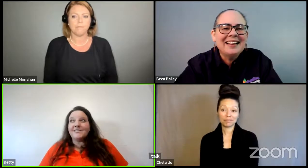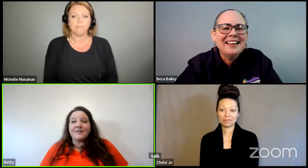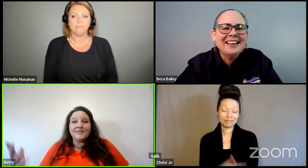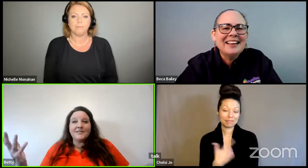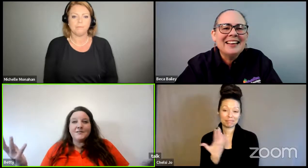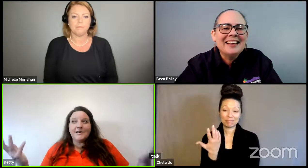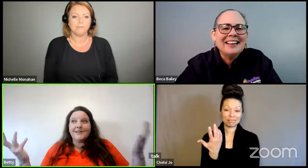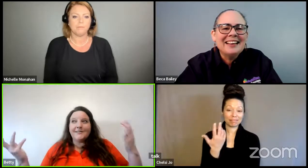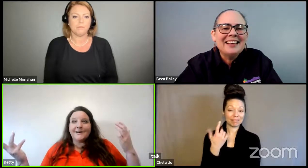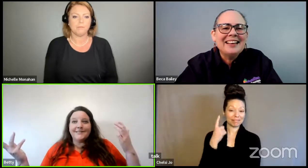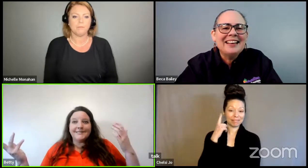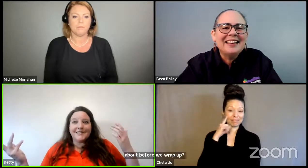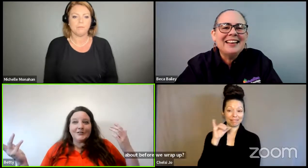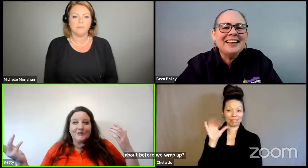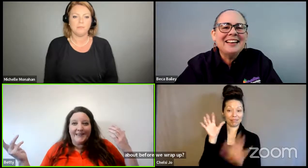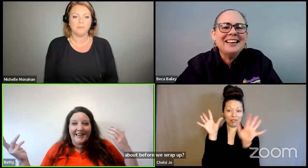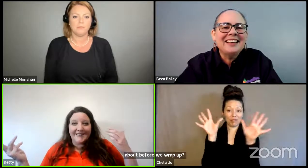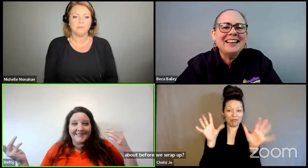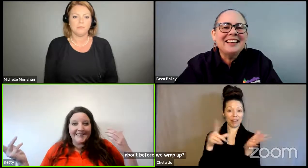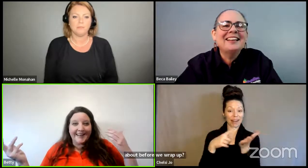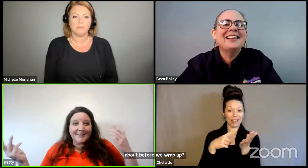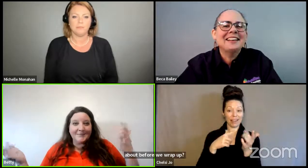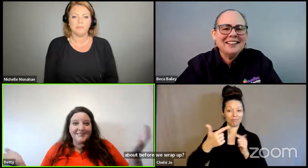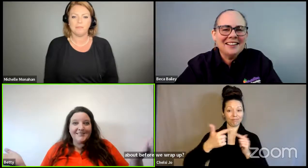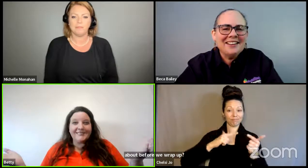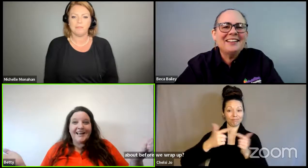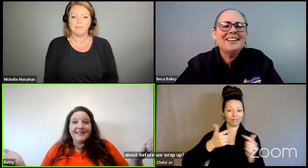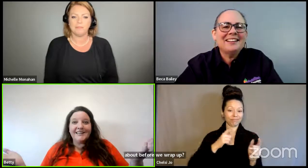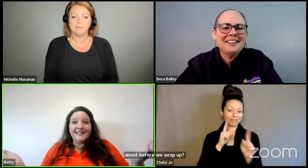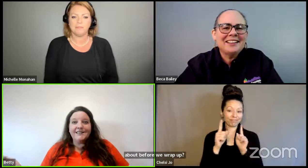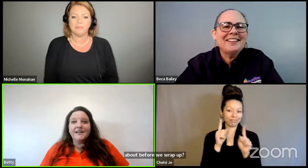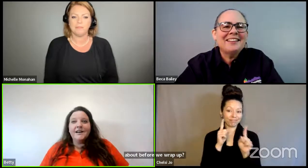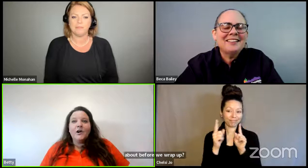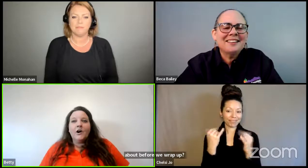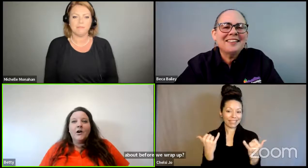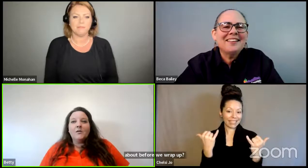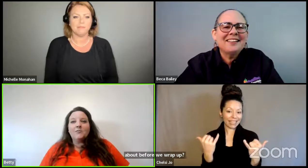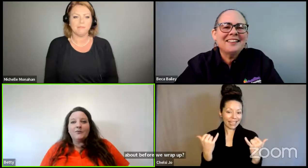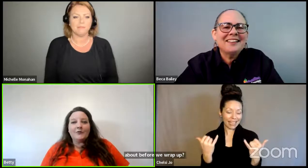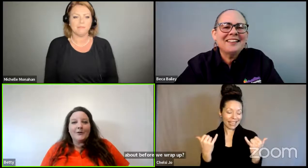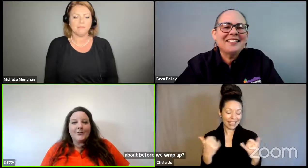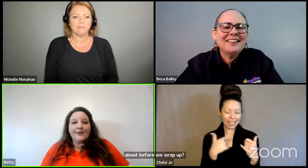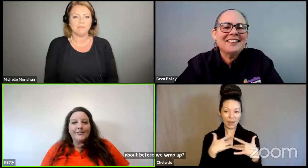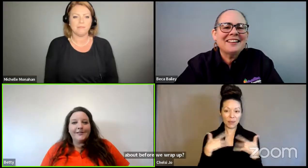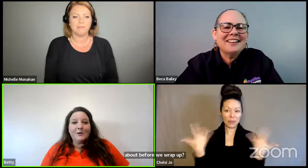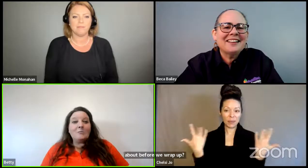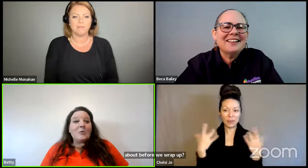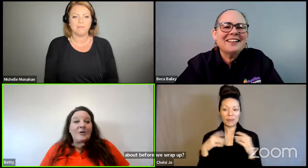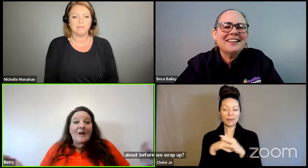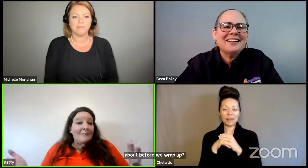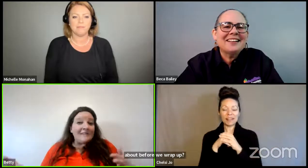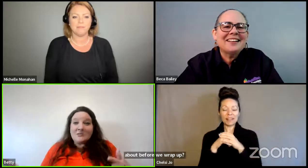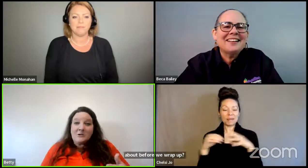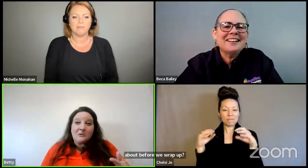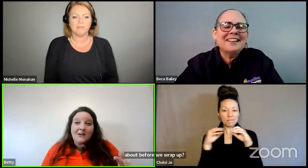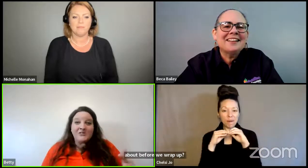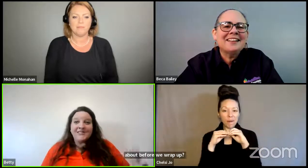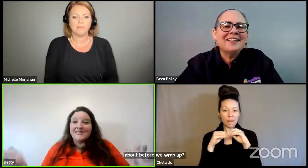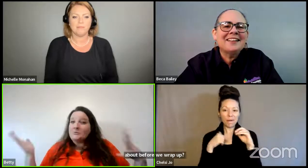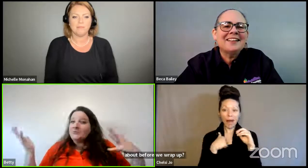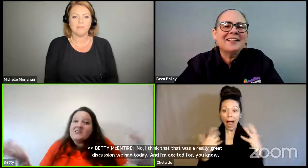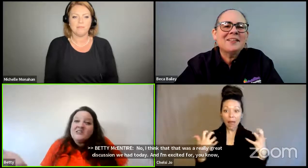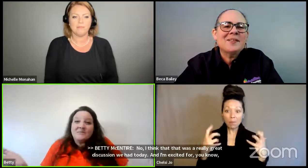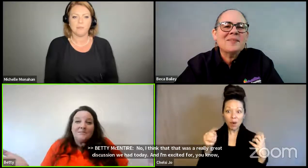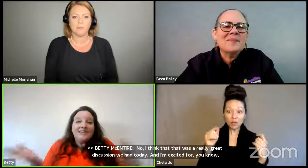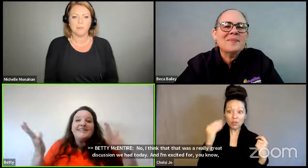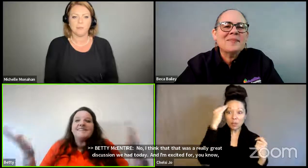that that was a really great discussion we had today, and I'm excited for more I want to know questions.